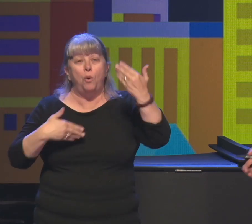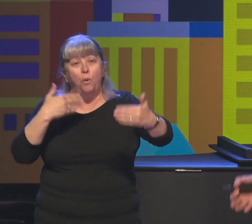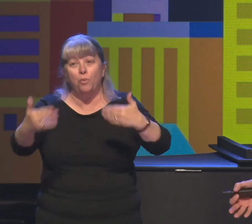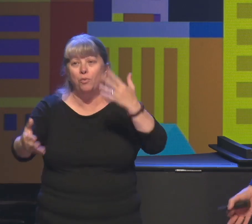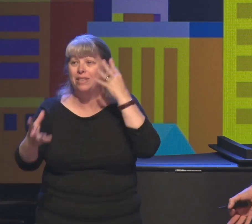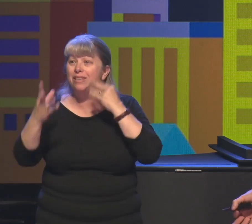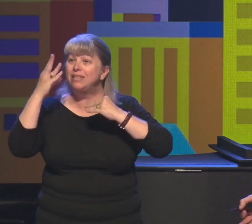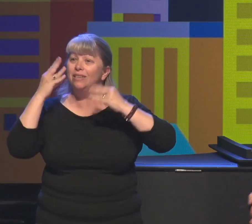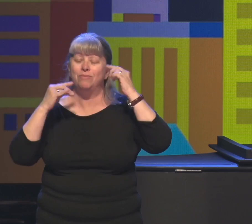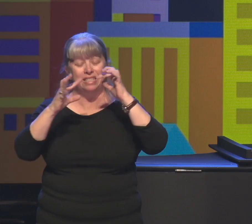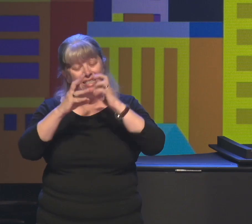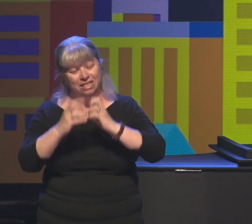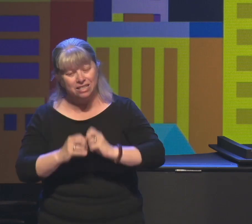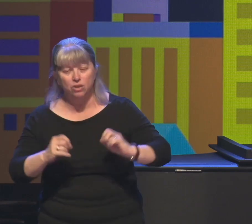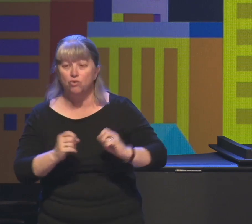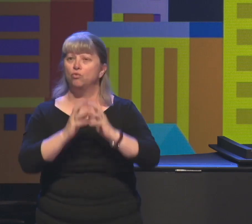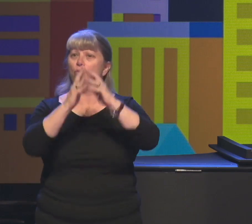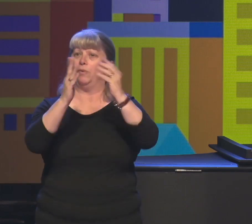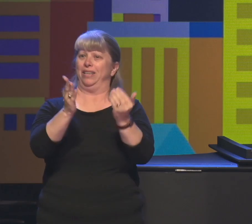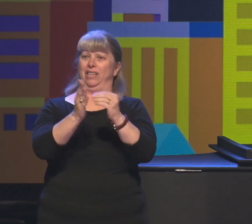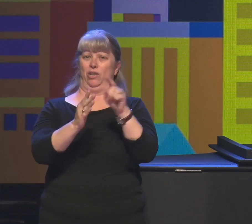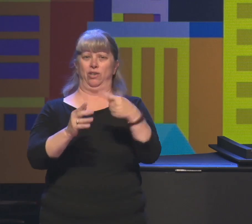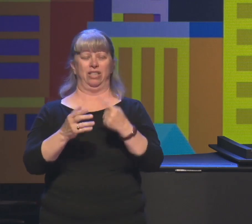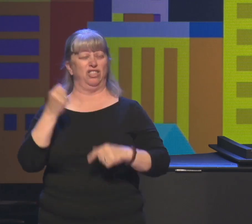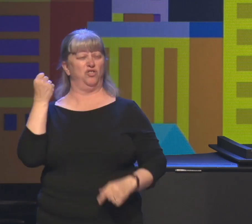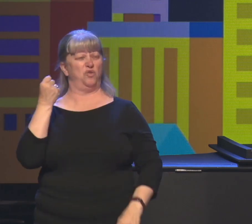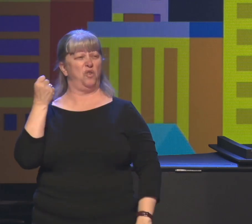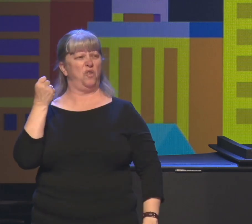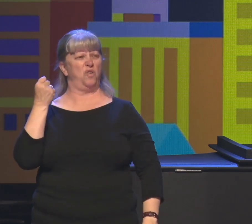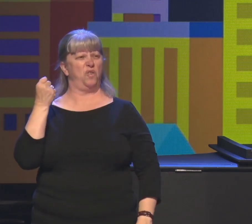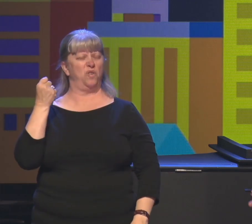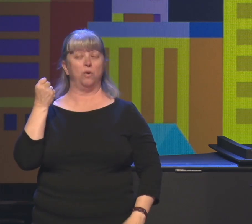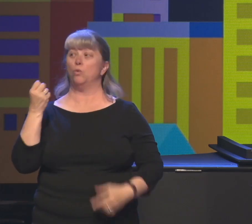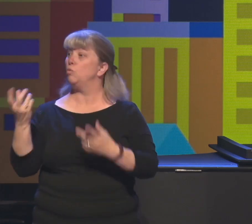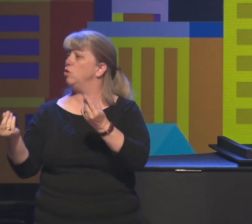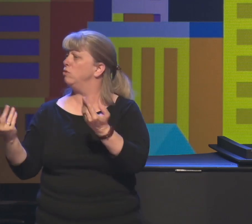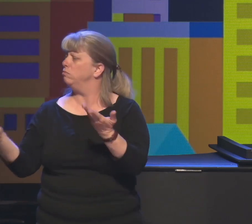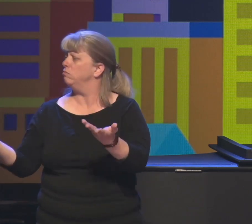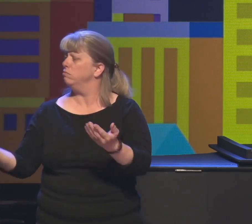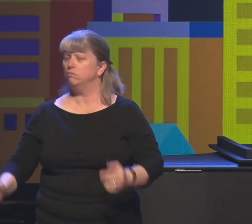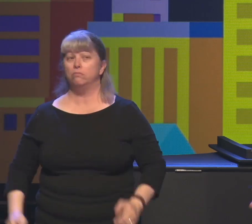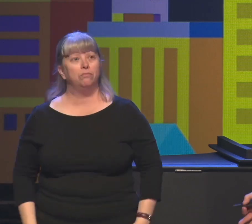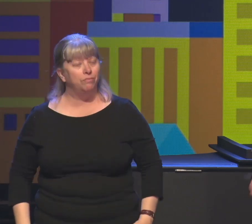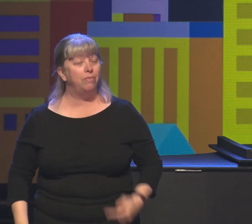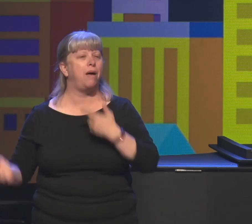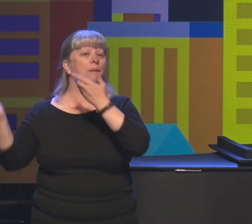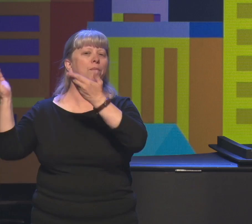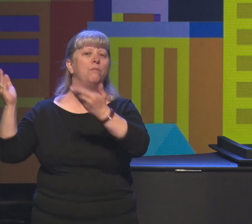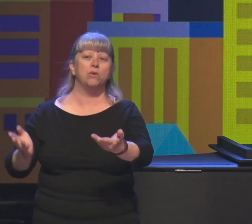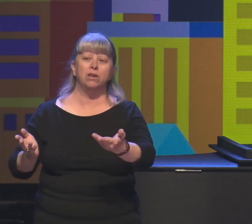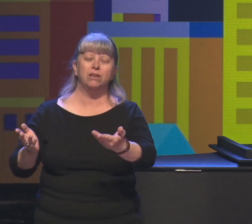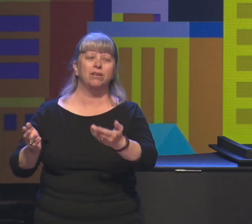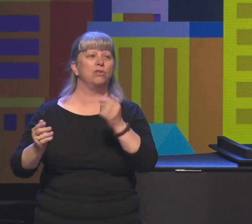of deconstruction and reconstruction, or do you just want to hold on to it? What are you going to do? But I'm bringing it right to your